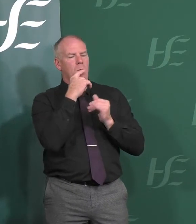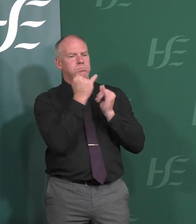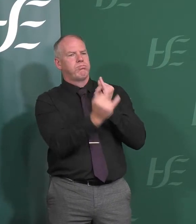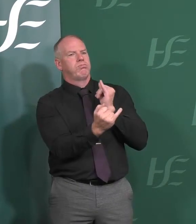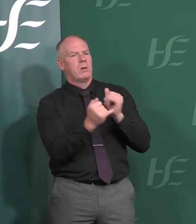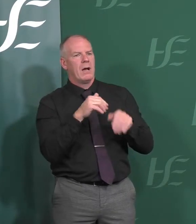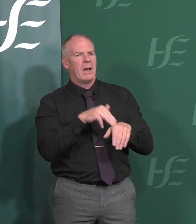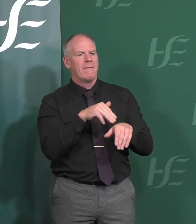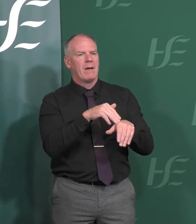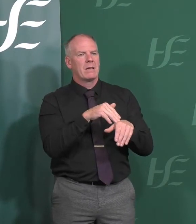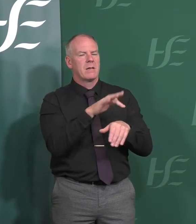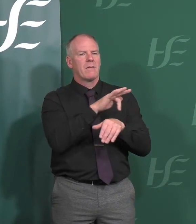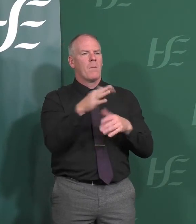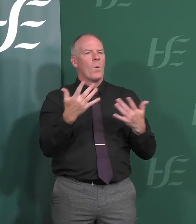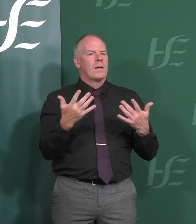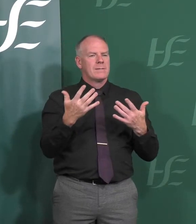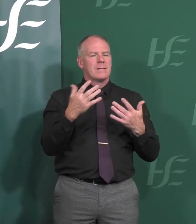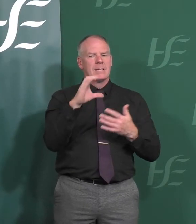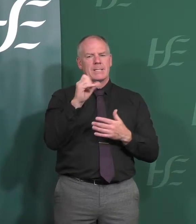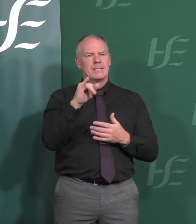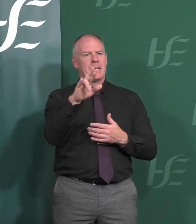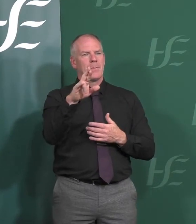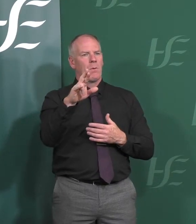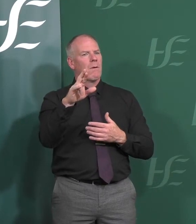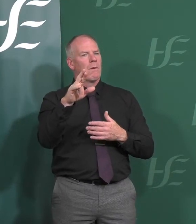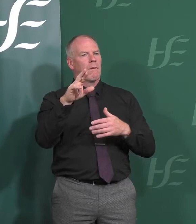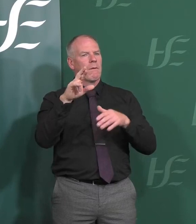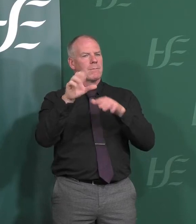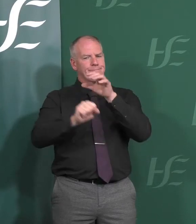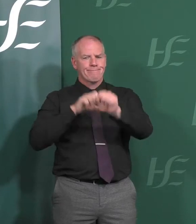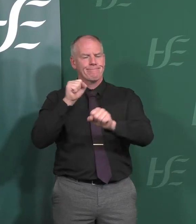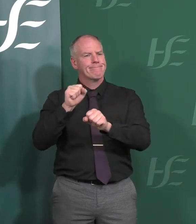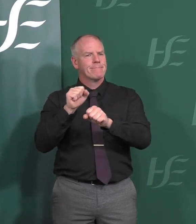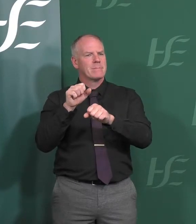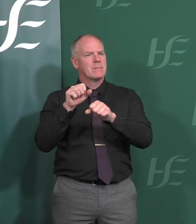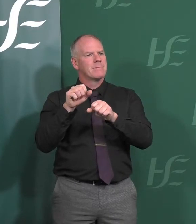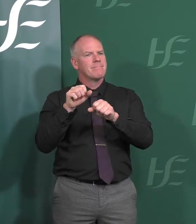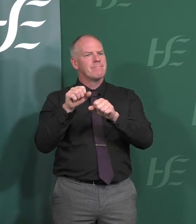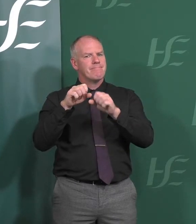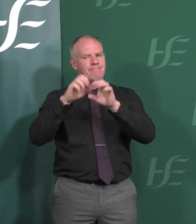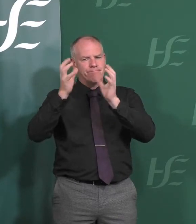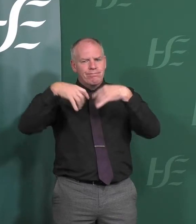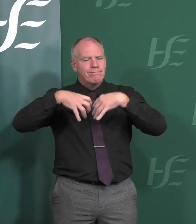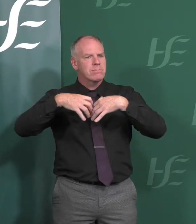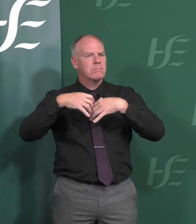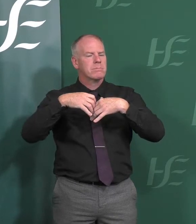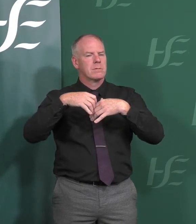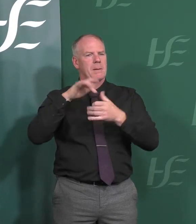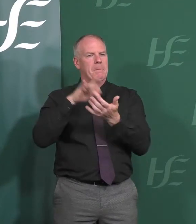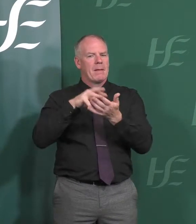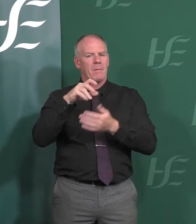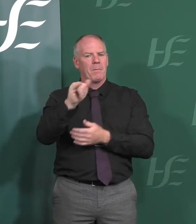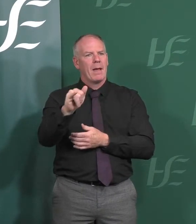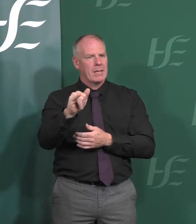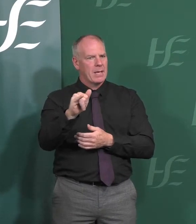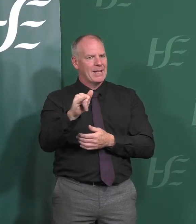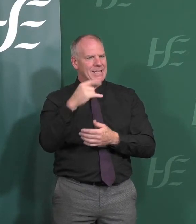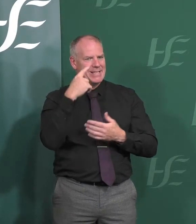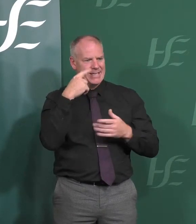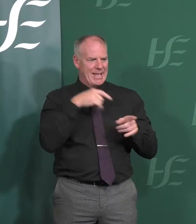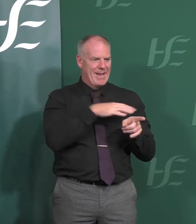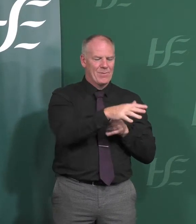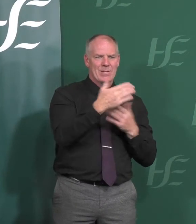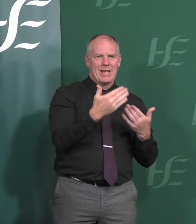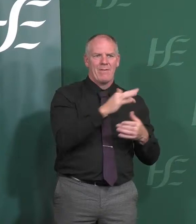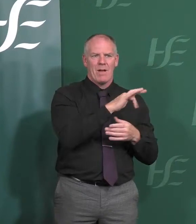catastrophic impact from the cyber attack in the middle of May. We are seeing the impacts of this now in our hospital activity levels.